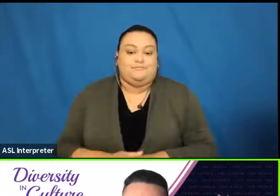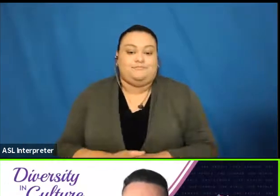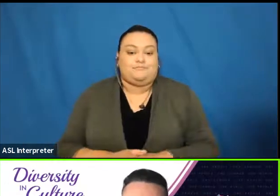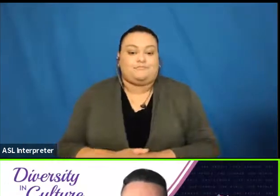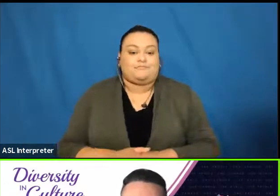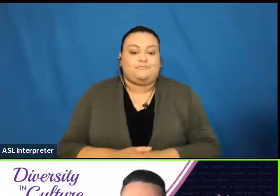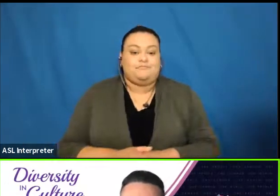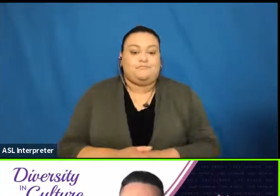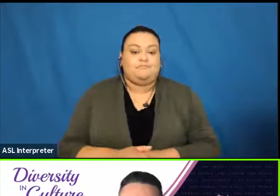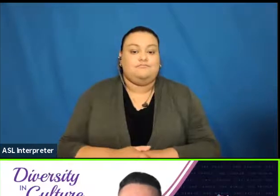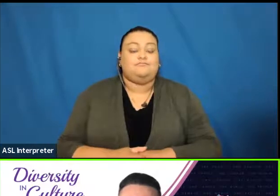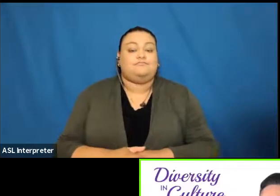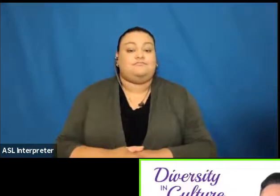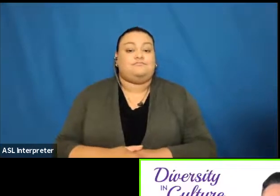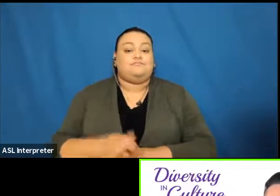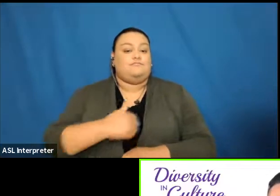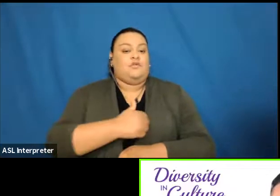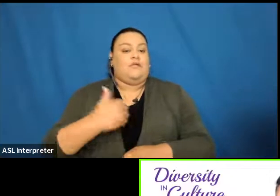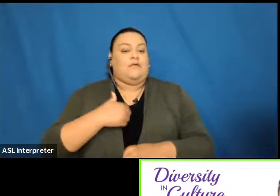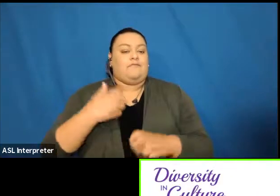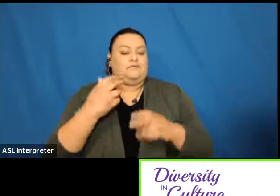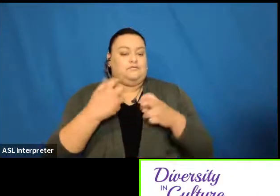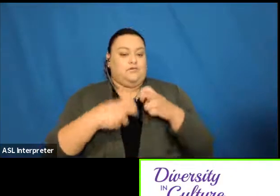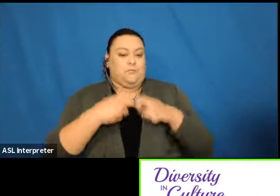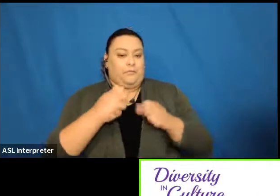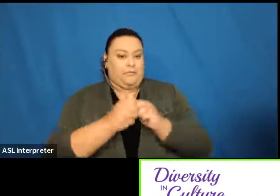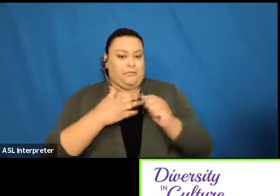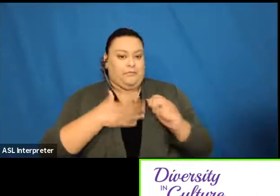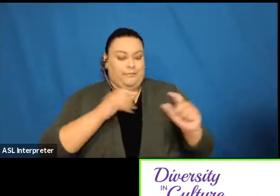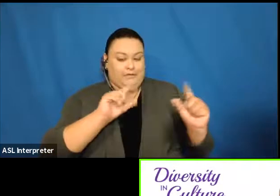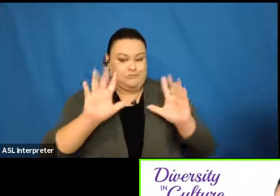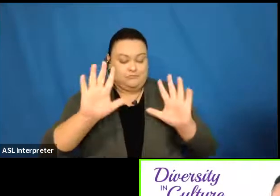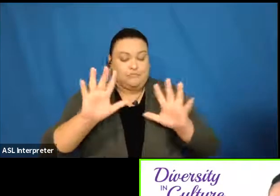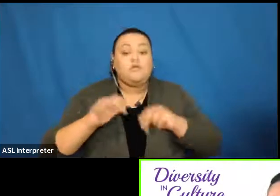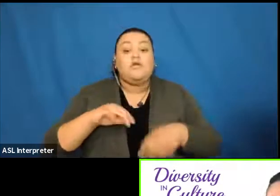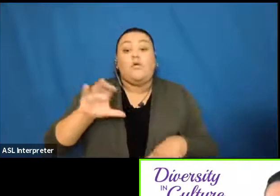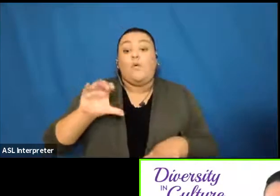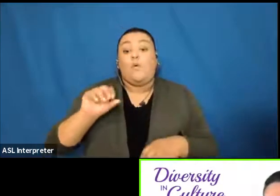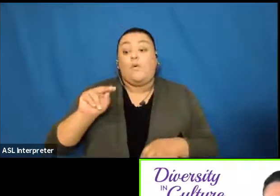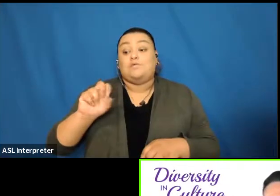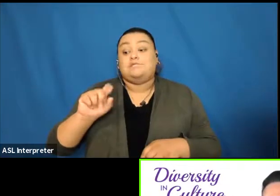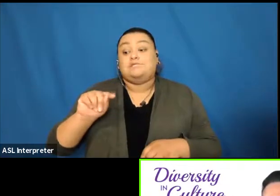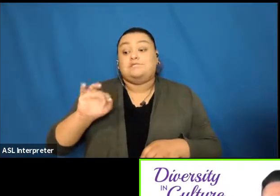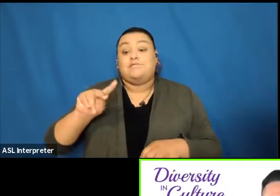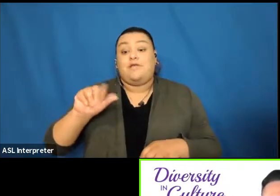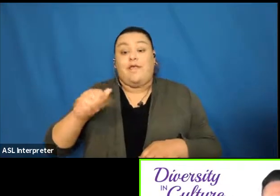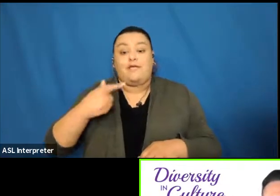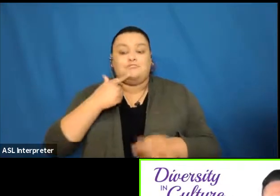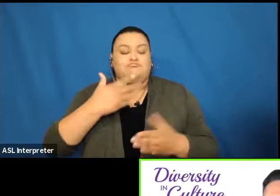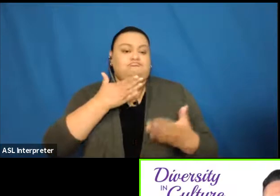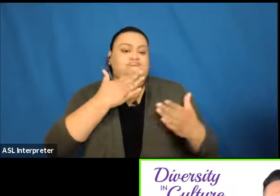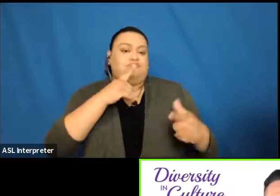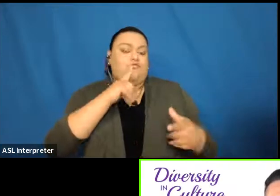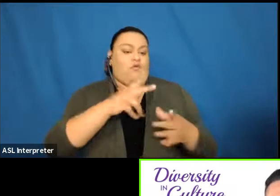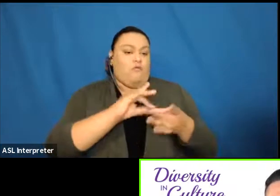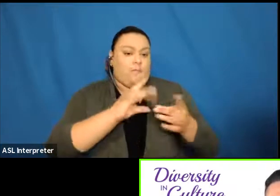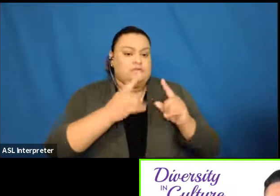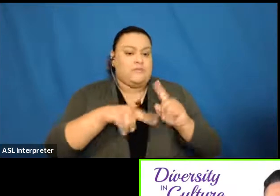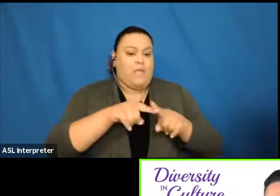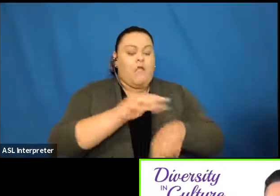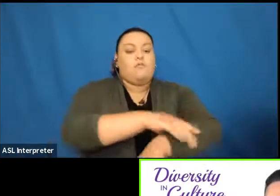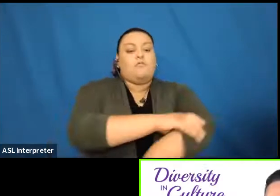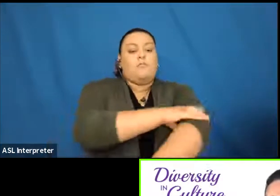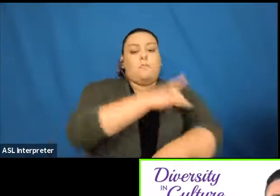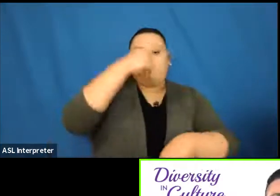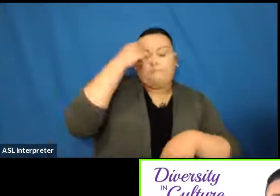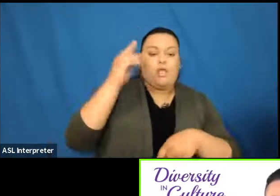you for your comments about Black and Brown coalition. She really appreciated that. And she also asks, I don't know that ethnic